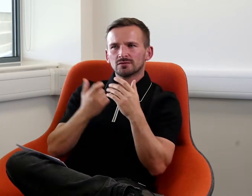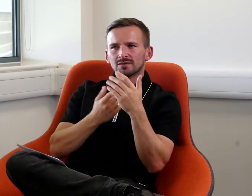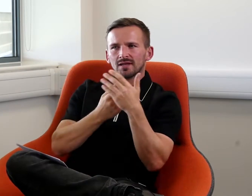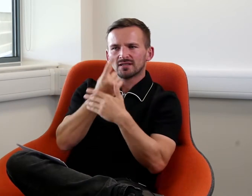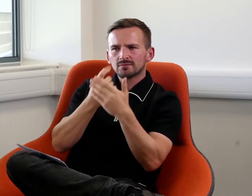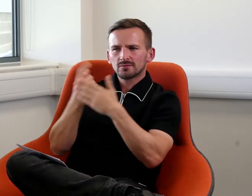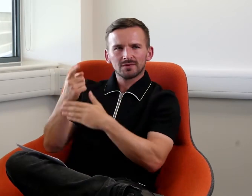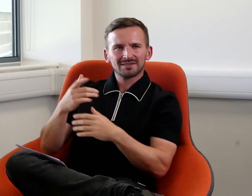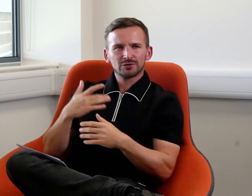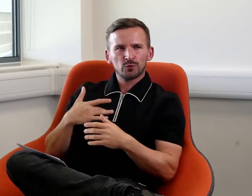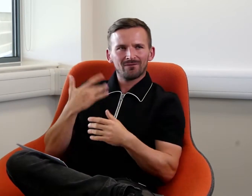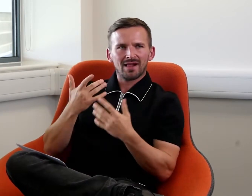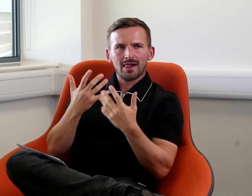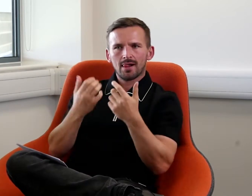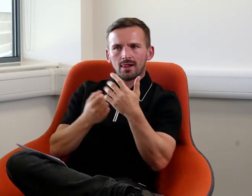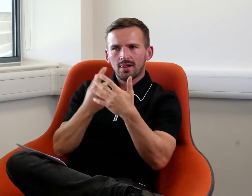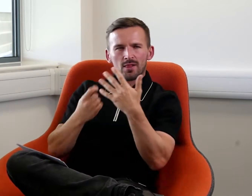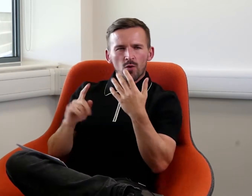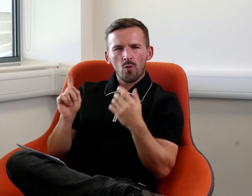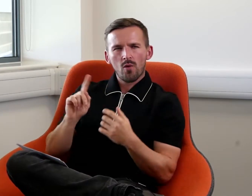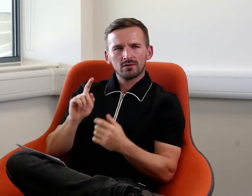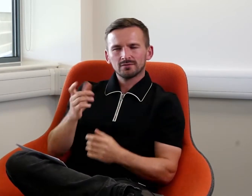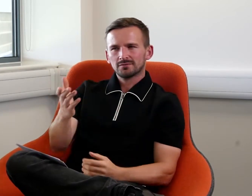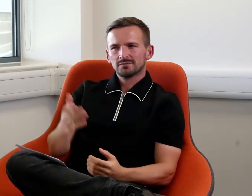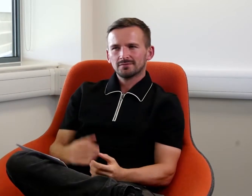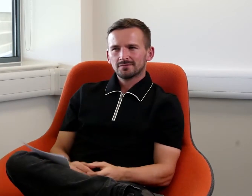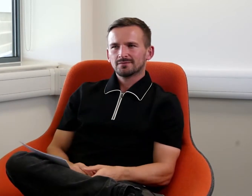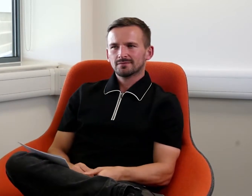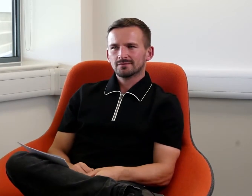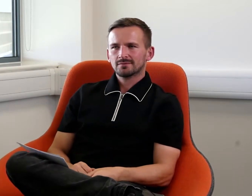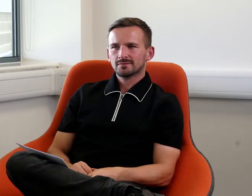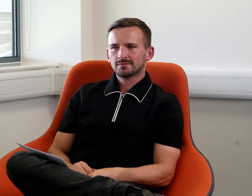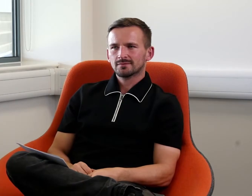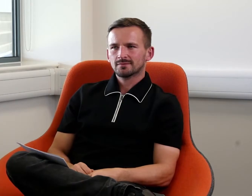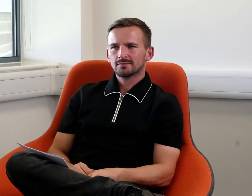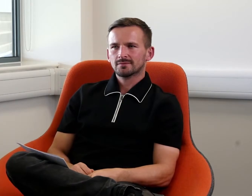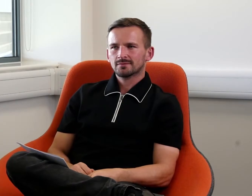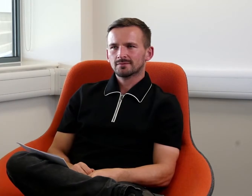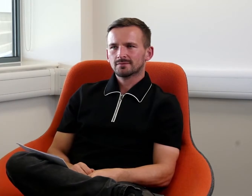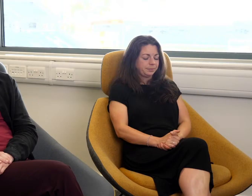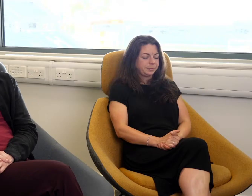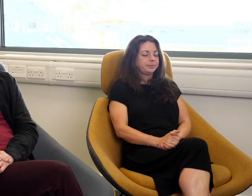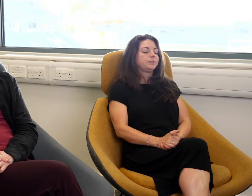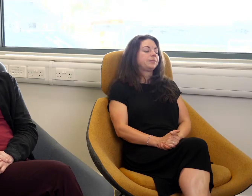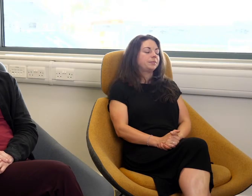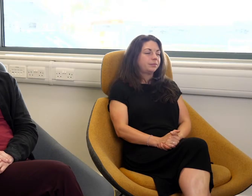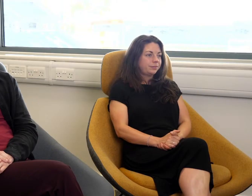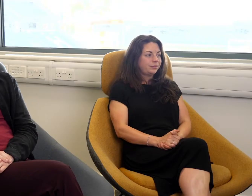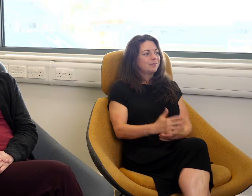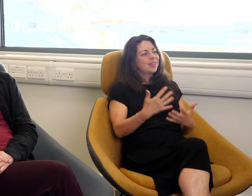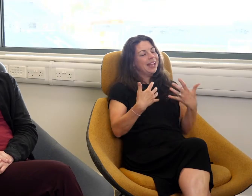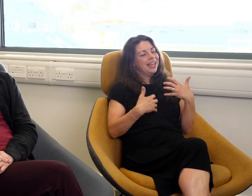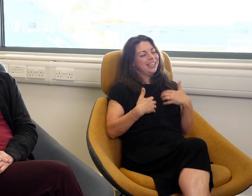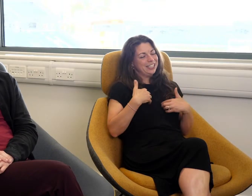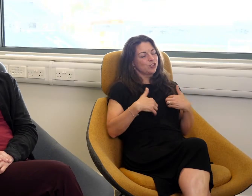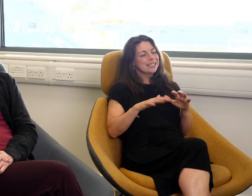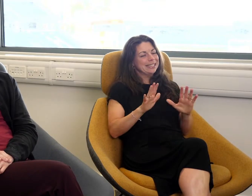there was sort of a lot of pressure? How did you feel when you were doing all of that? It's interesting because, I did get quite a lot of